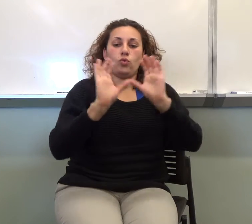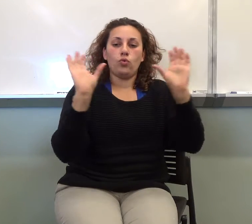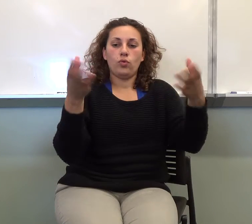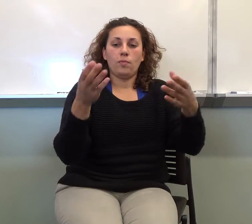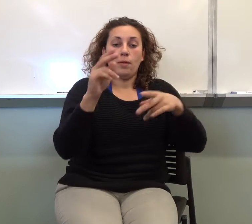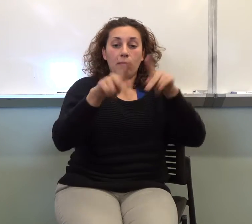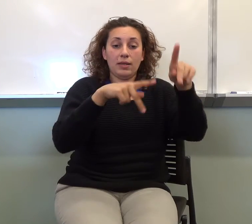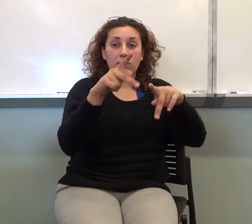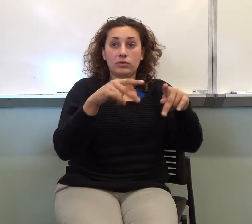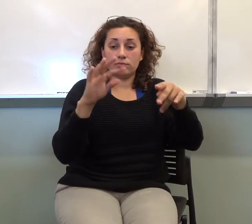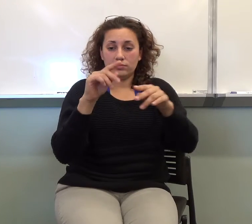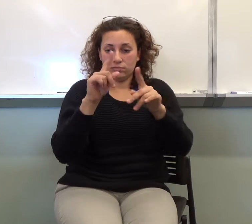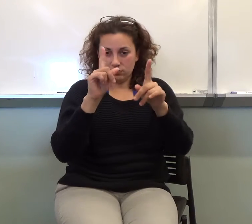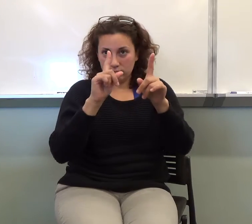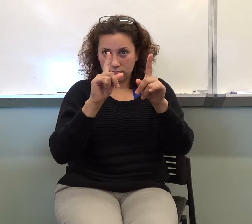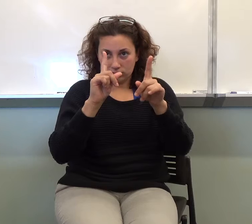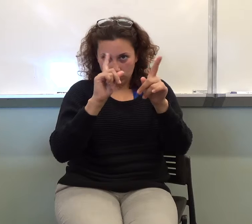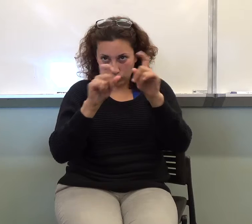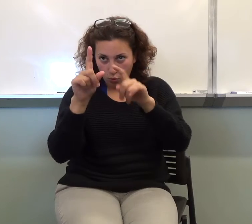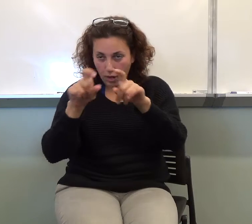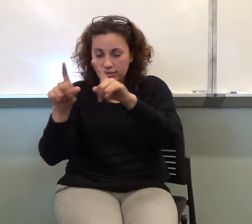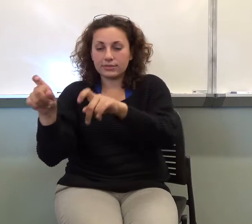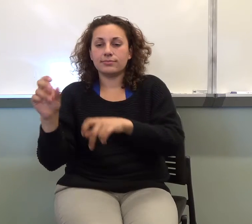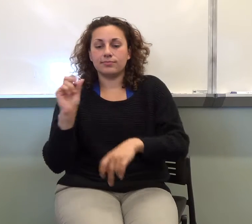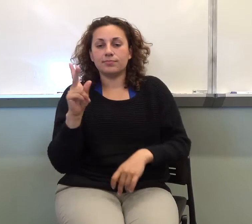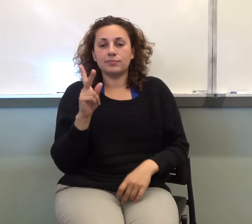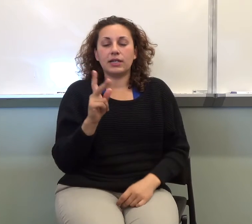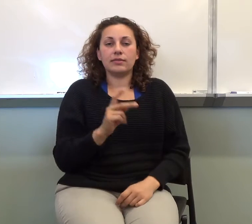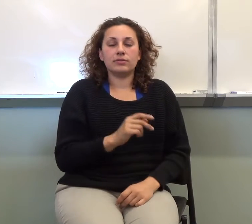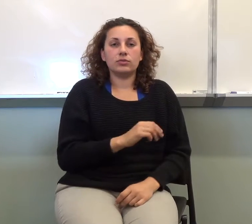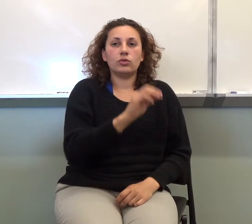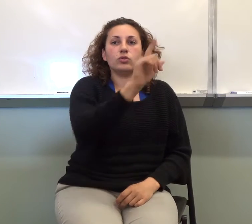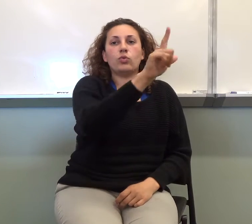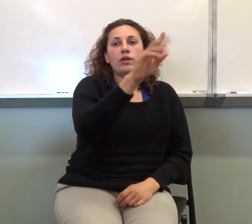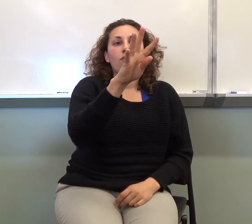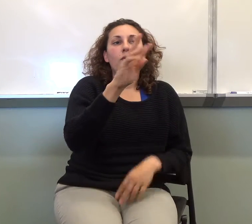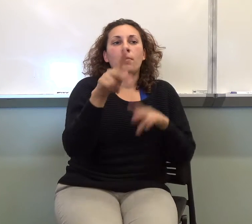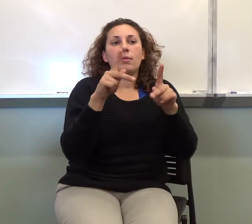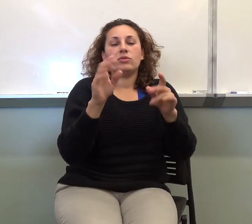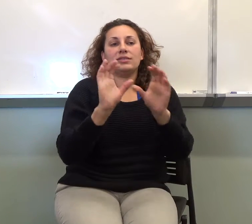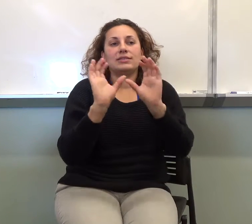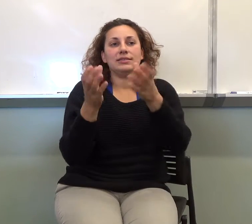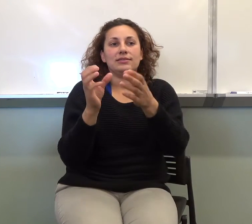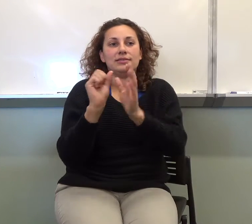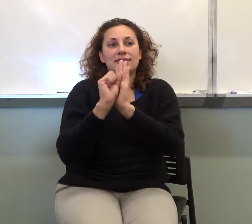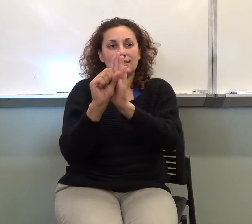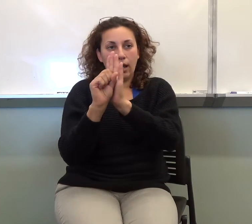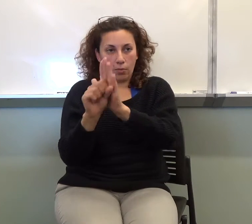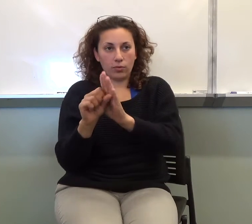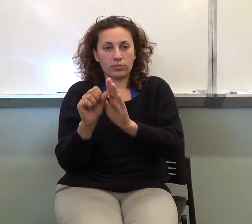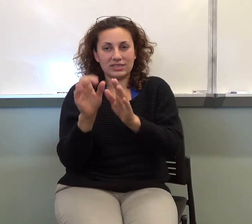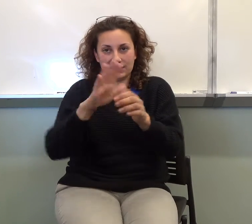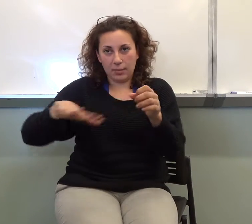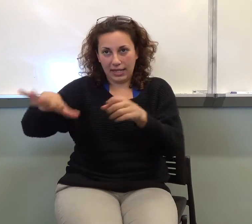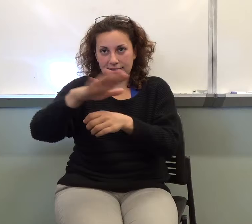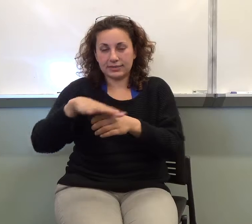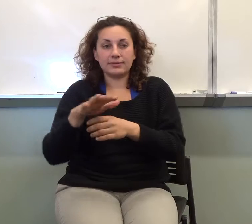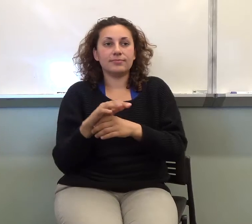20, 21 people were questioned. So this would be the sample space. And the number of elements in the sample space is